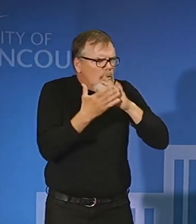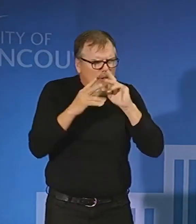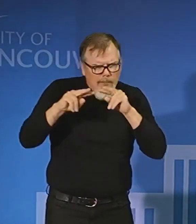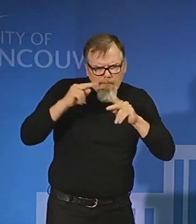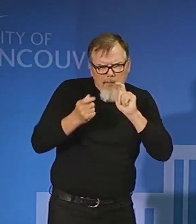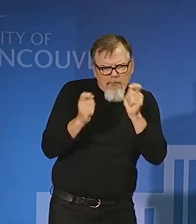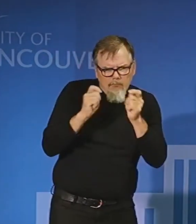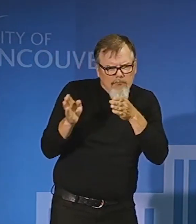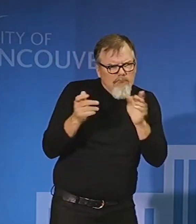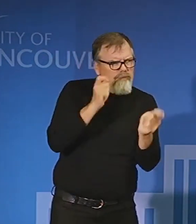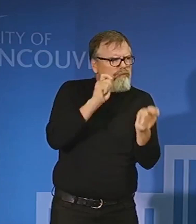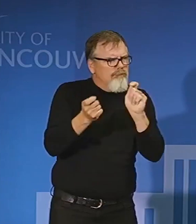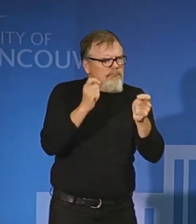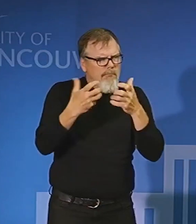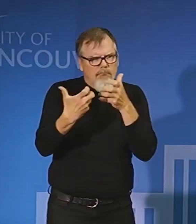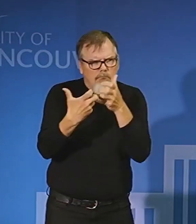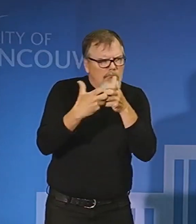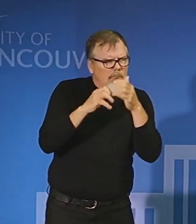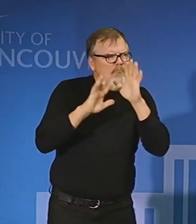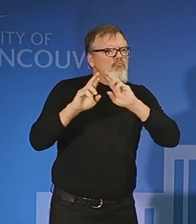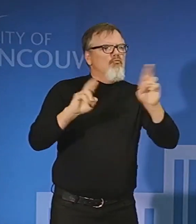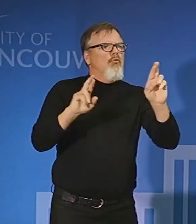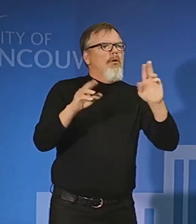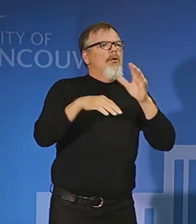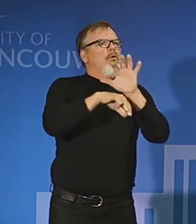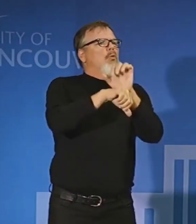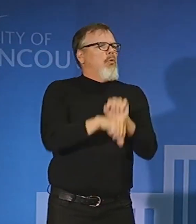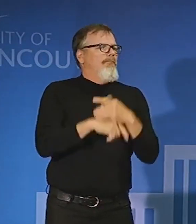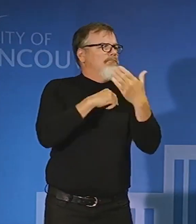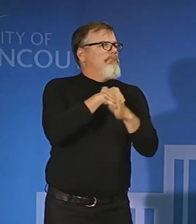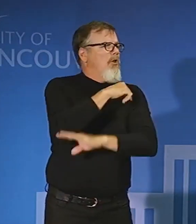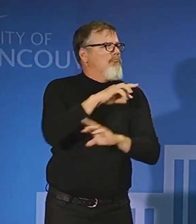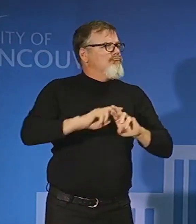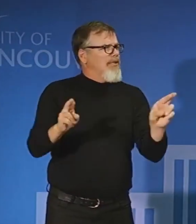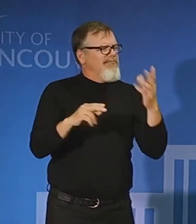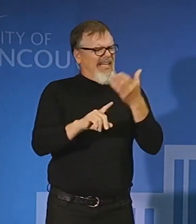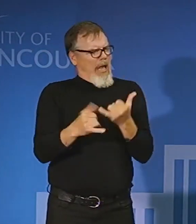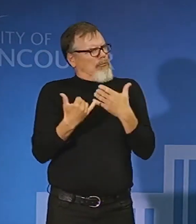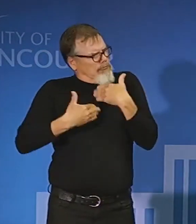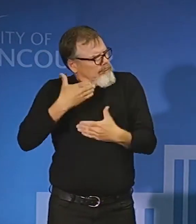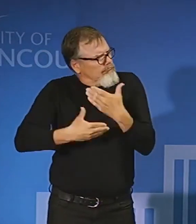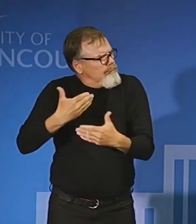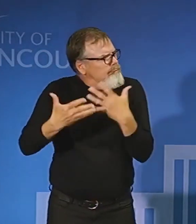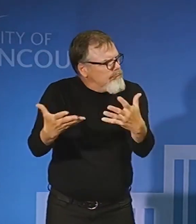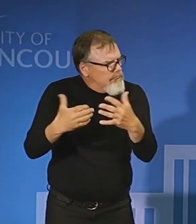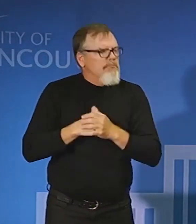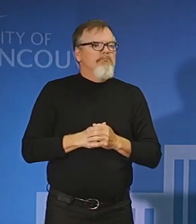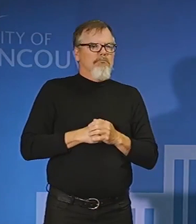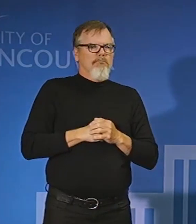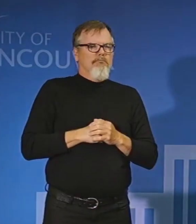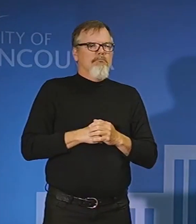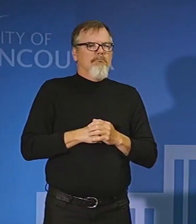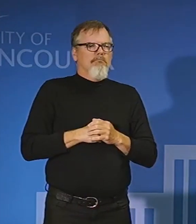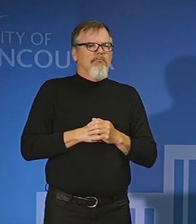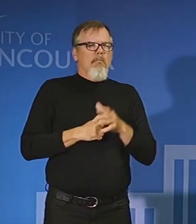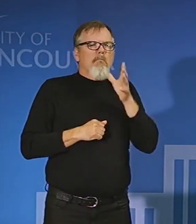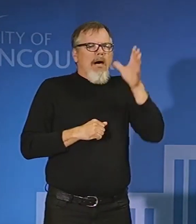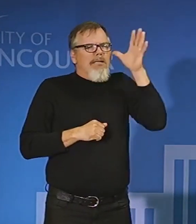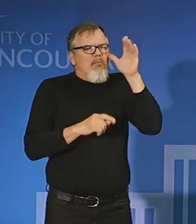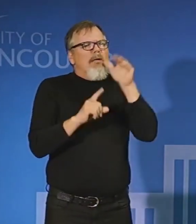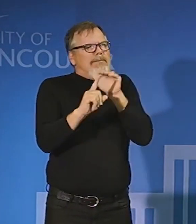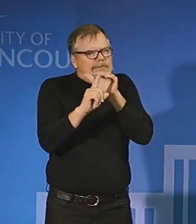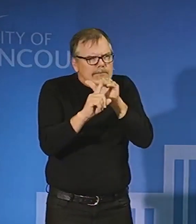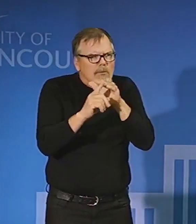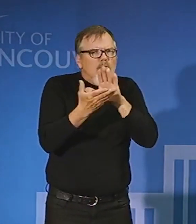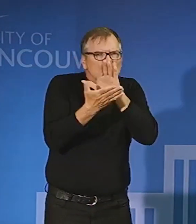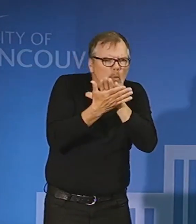June. And so I would encourage you to check with your local school board and to send your children back to school based on the guidance that you get. Now,